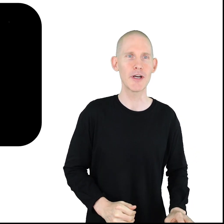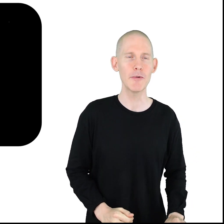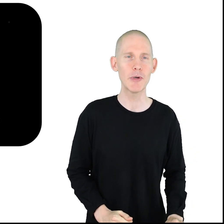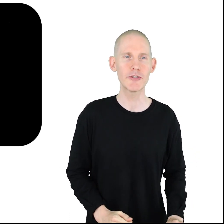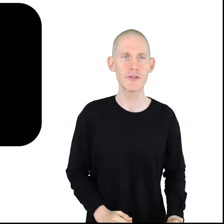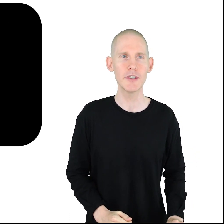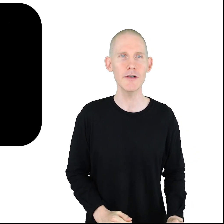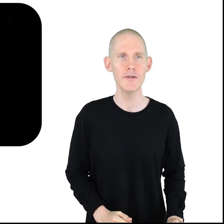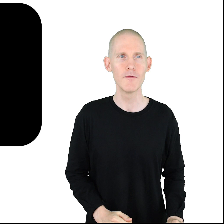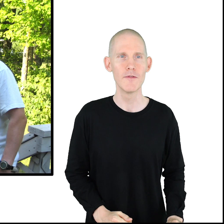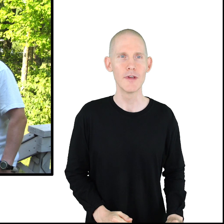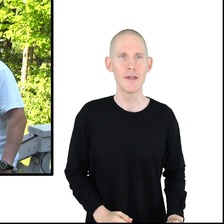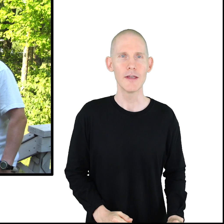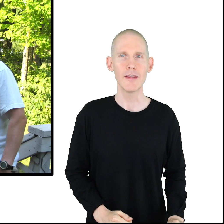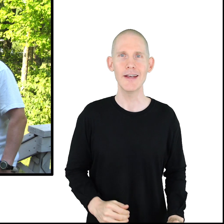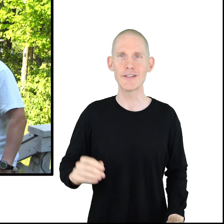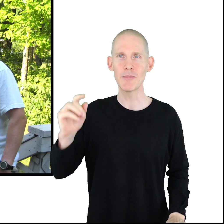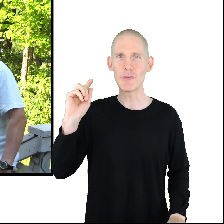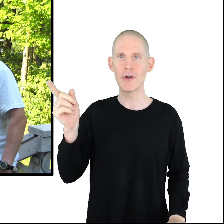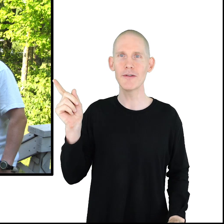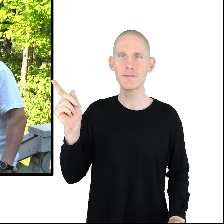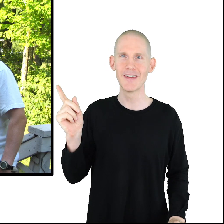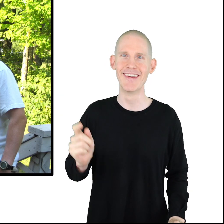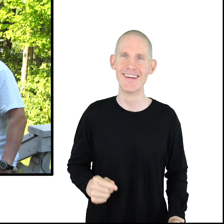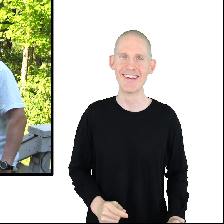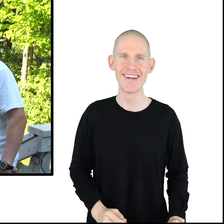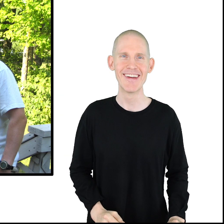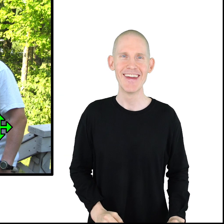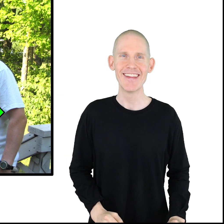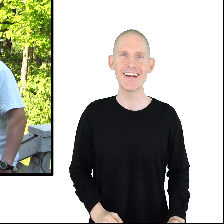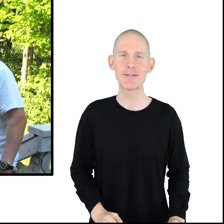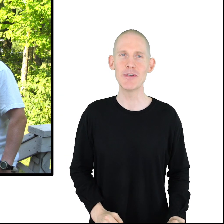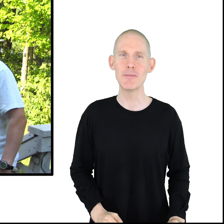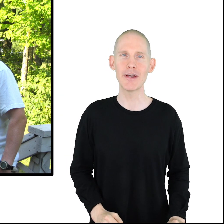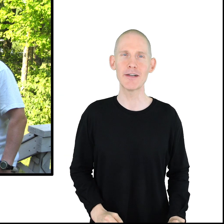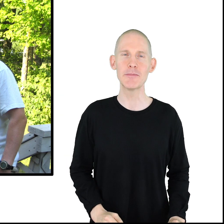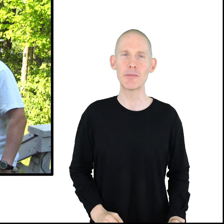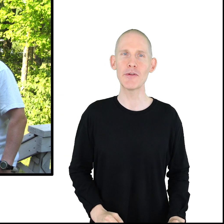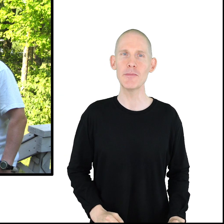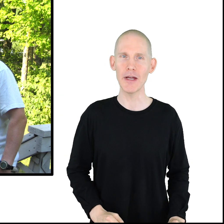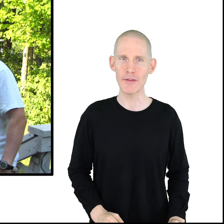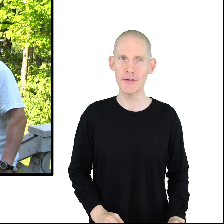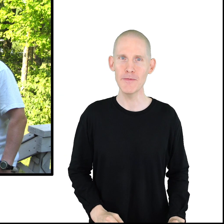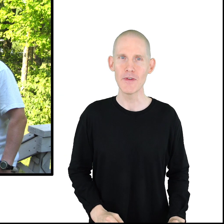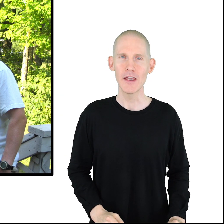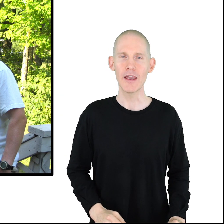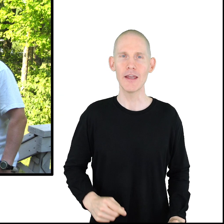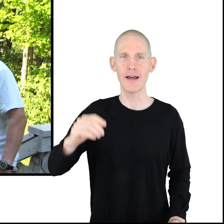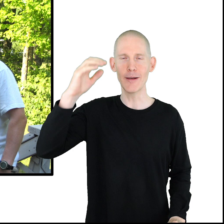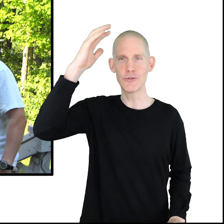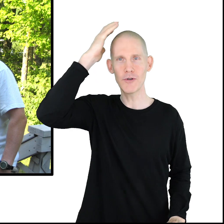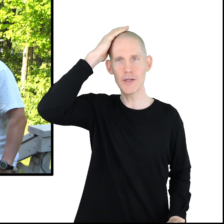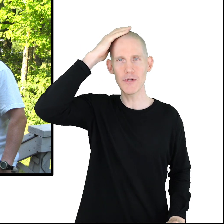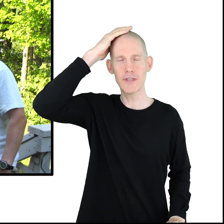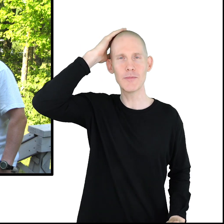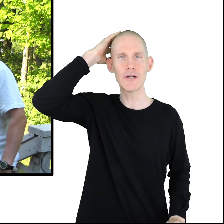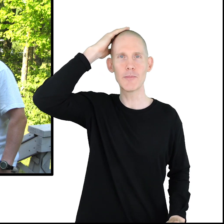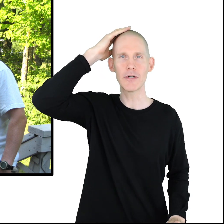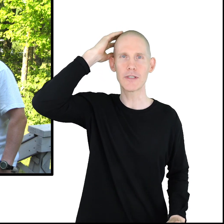couple pictures here. That is my brother. That's me, Michael, my brother Matthew. And I'm joking with him here about his